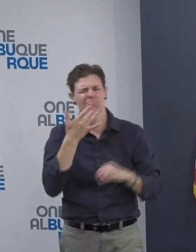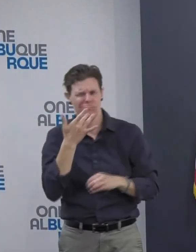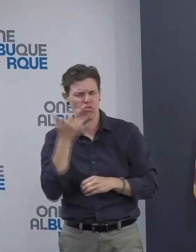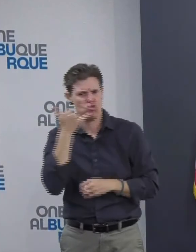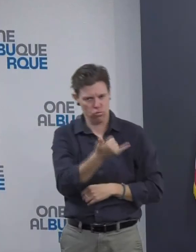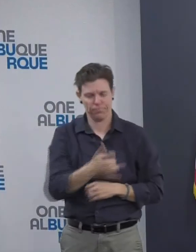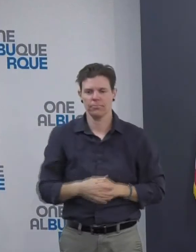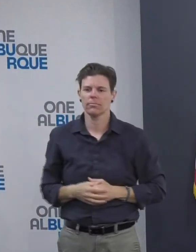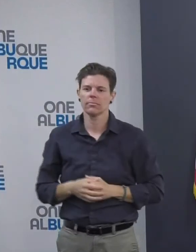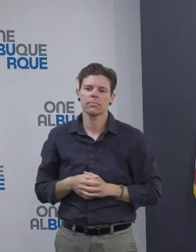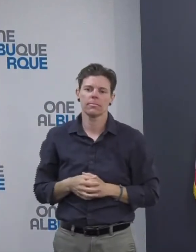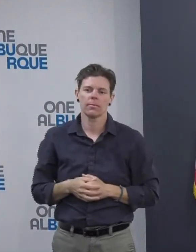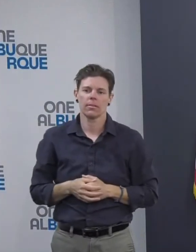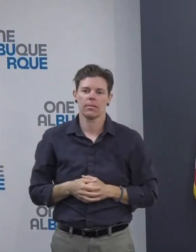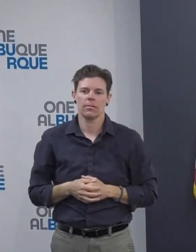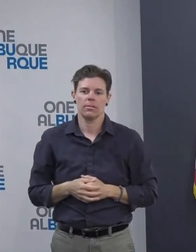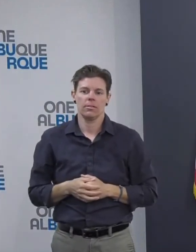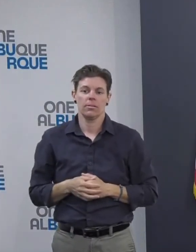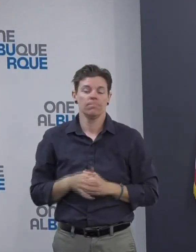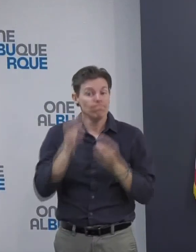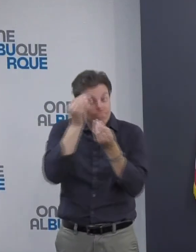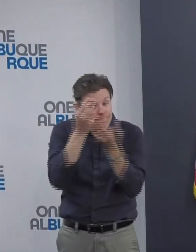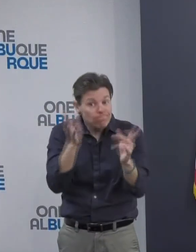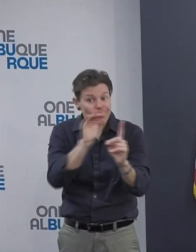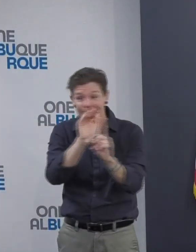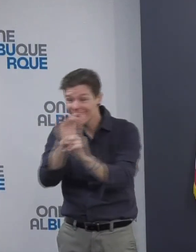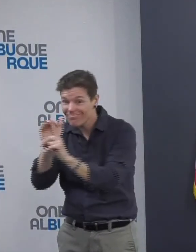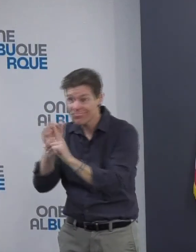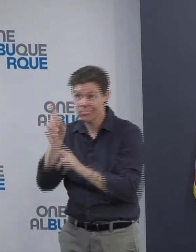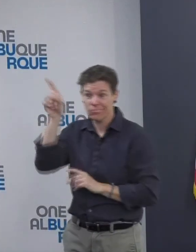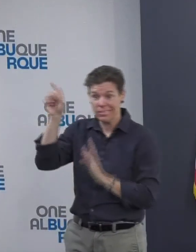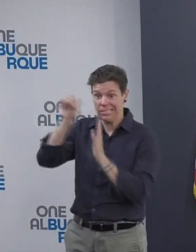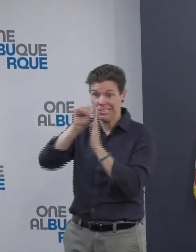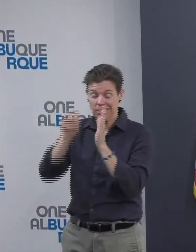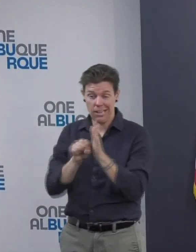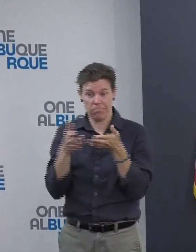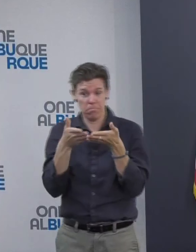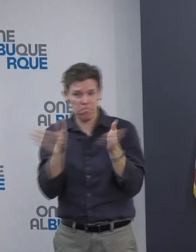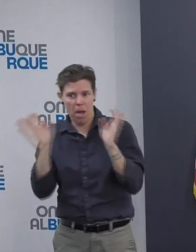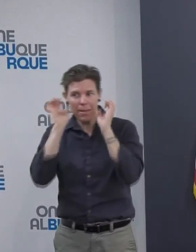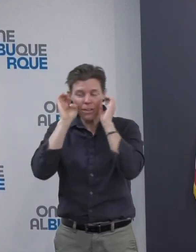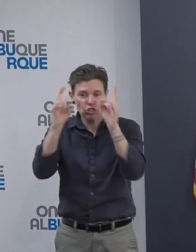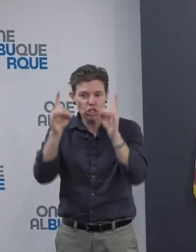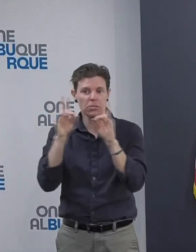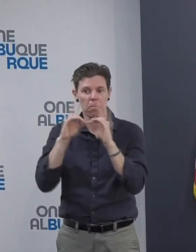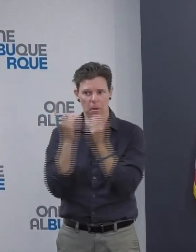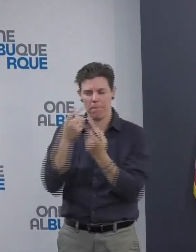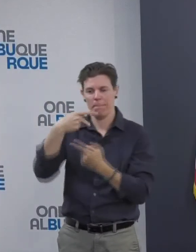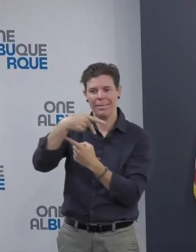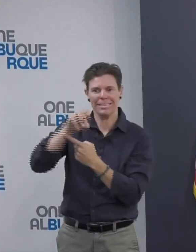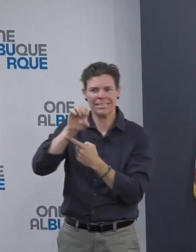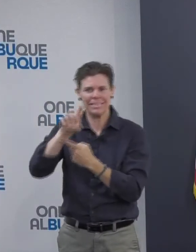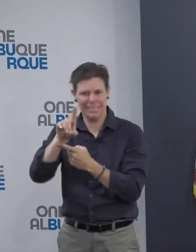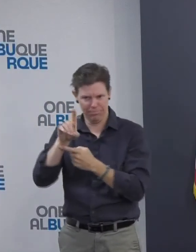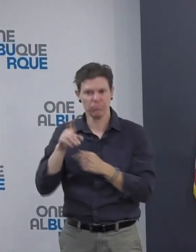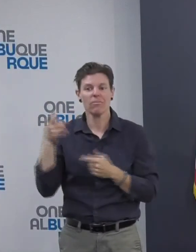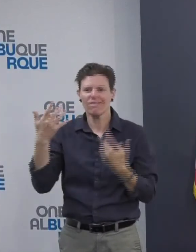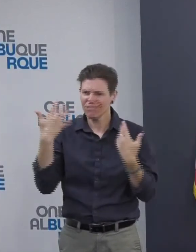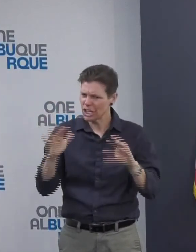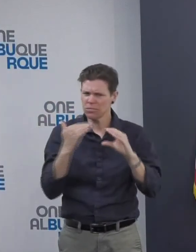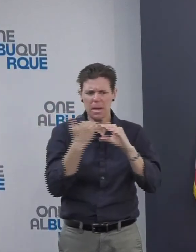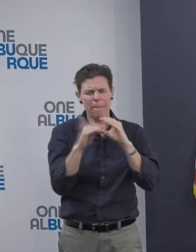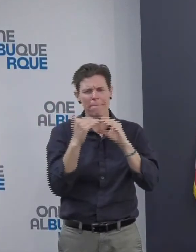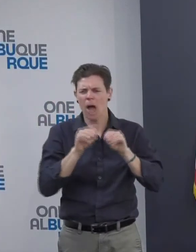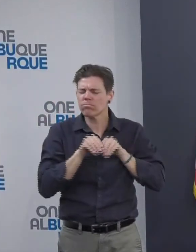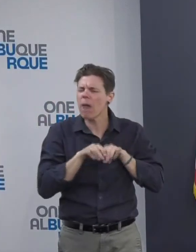the State Public Education Department has reached out to all parents, including myself, with a survey about going into schooling